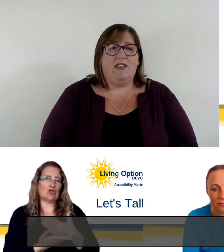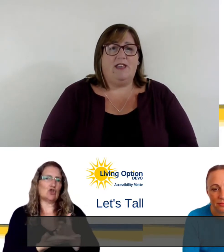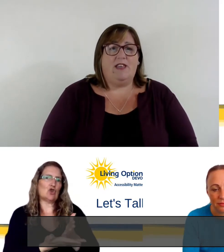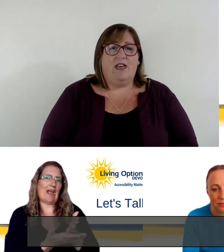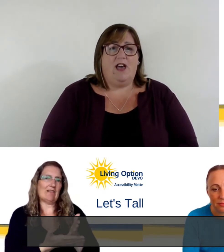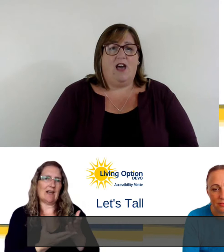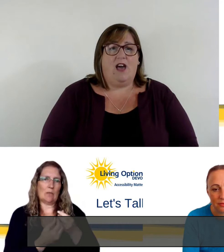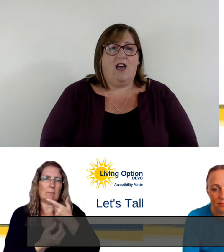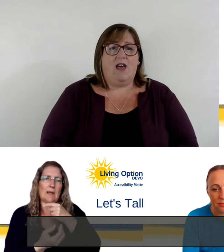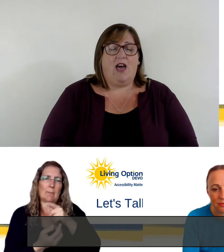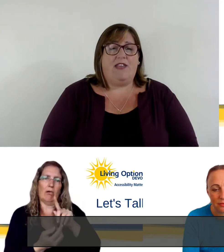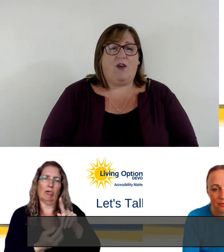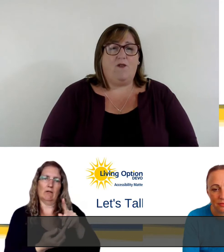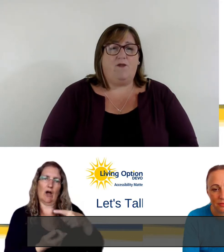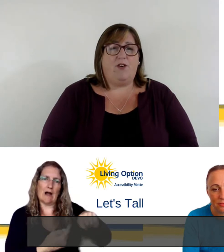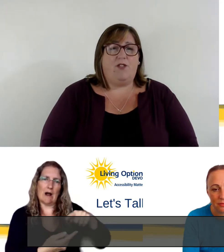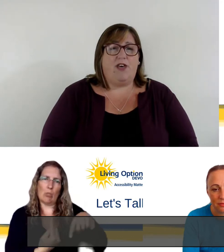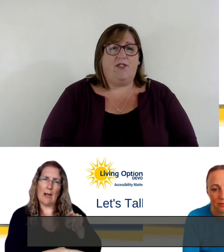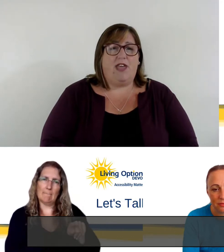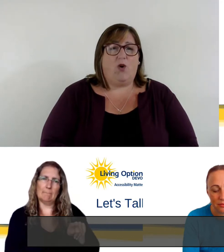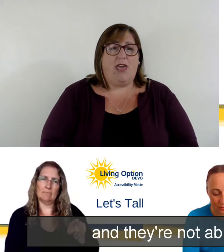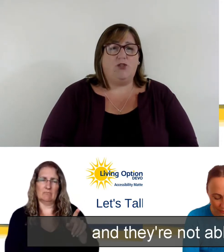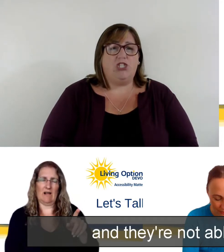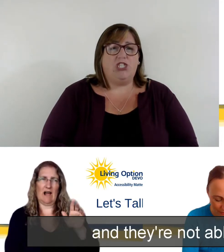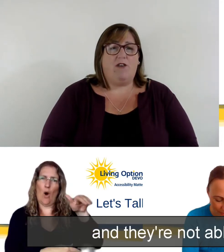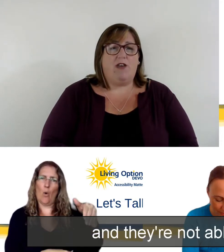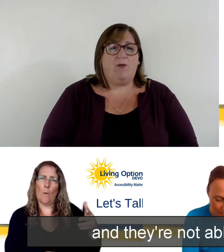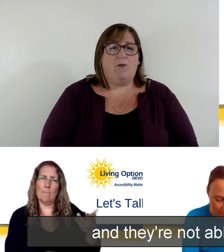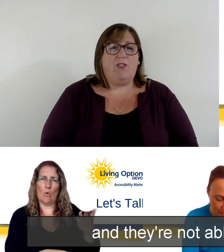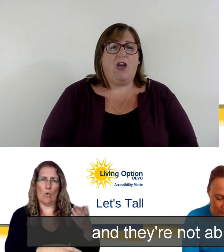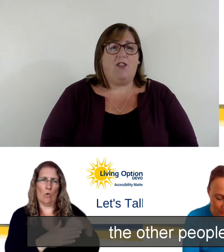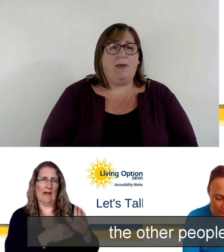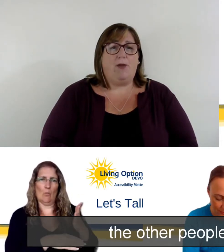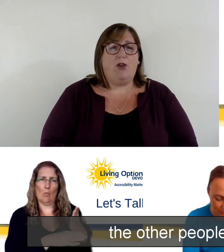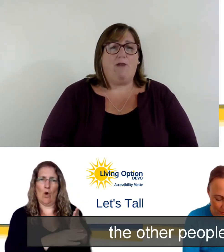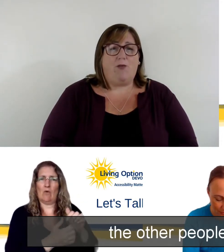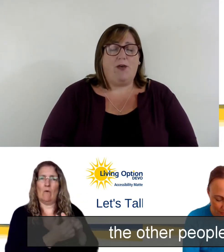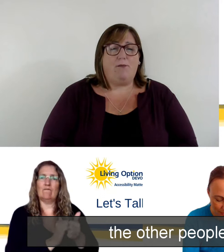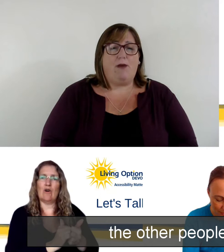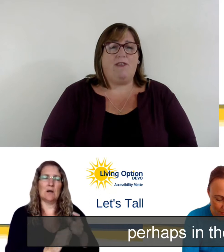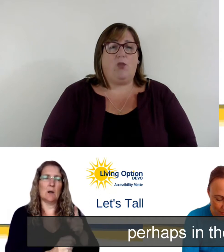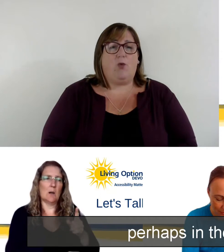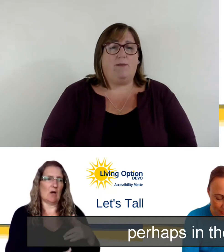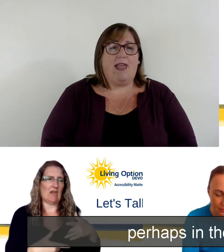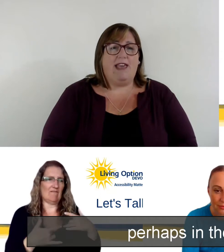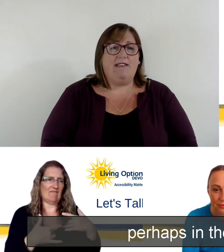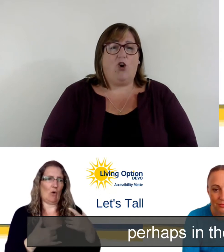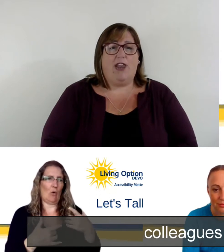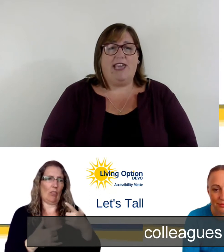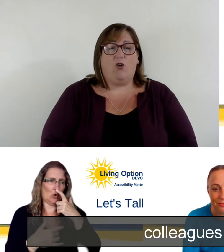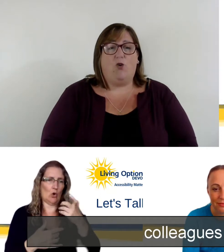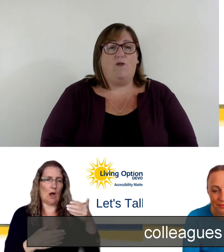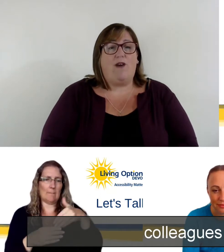And they don't feel that they're not able to share it with the other people around them, perhaps in the